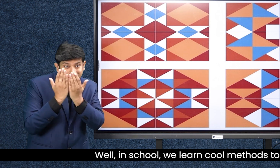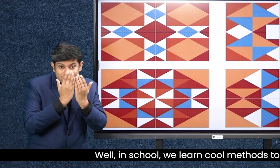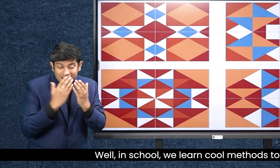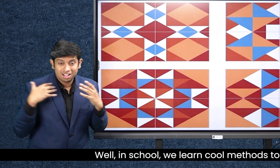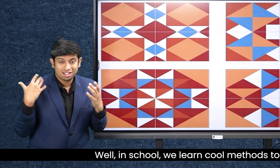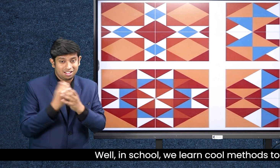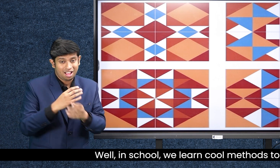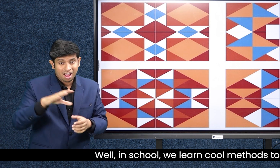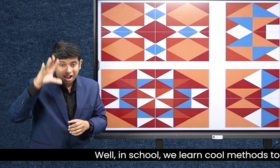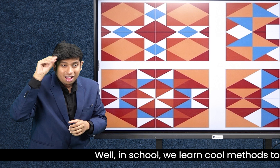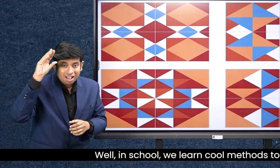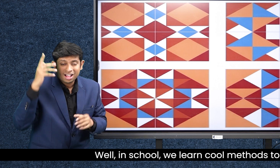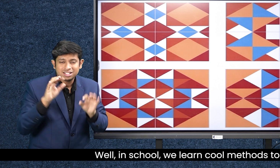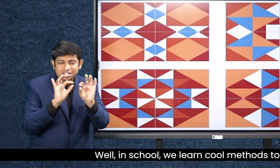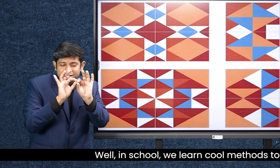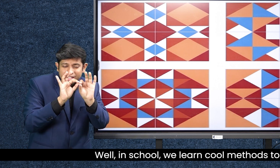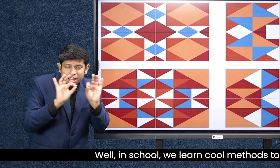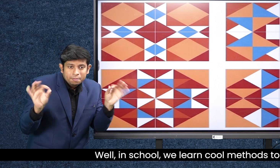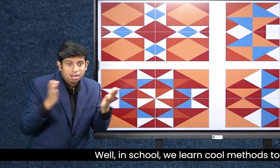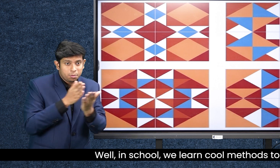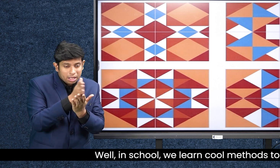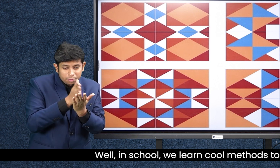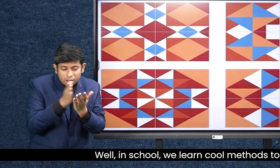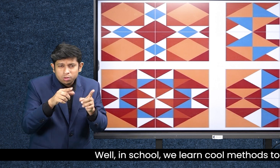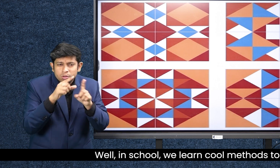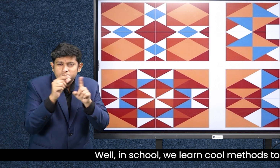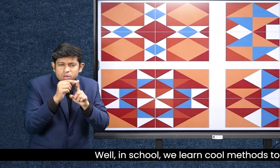Well, in school we learn cool methods to do just that.